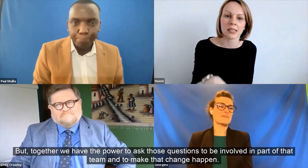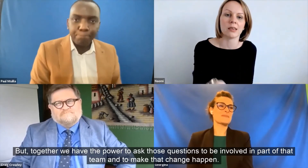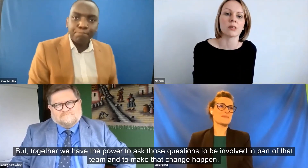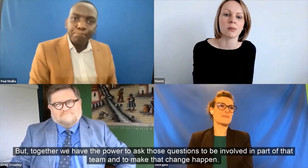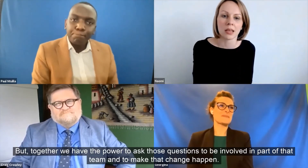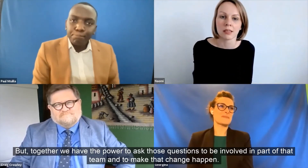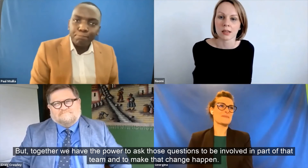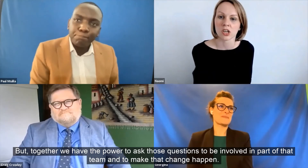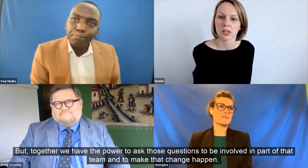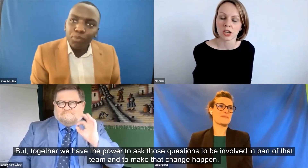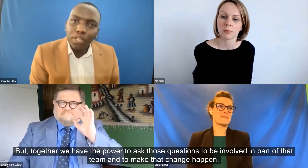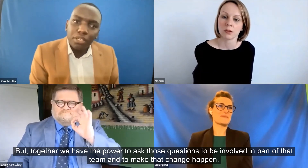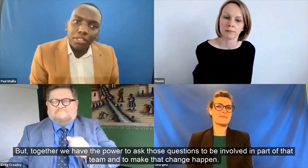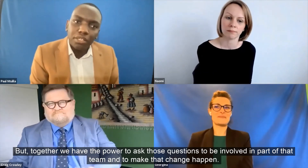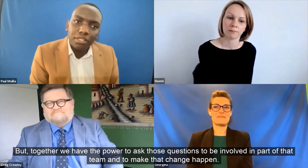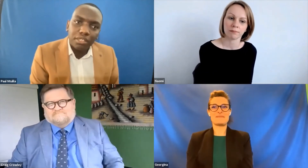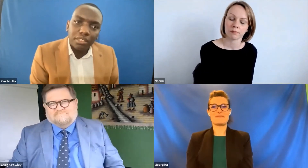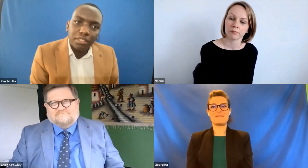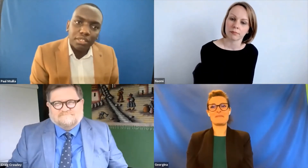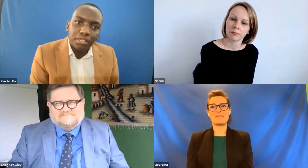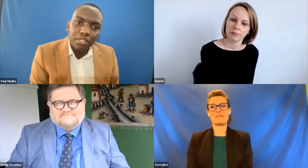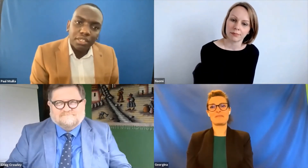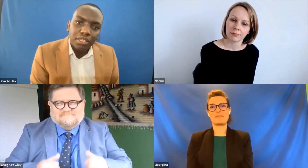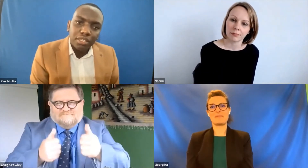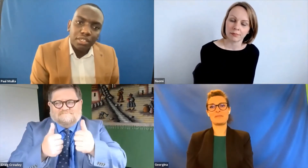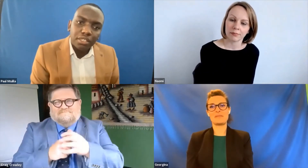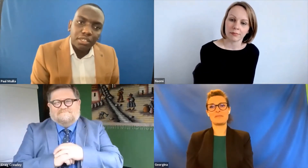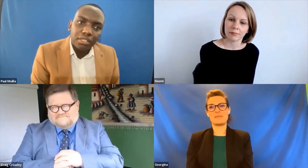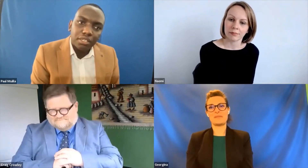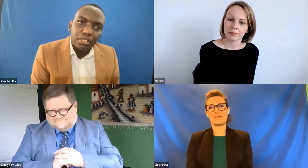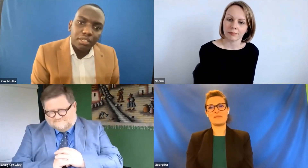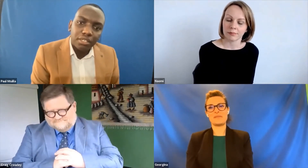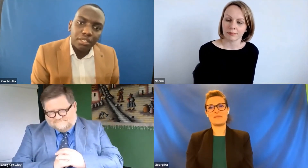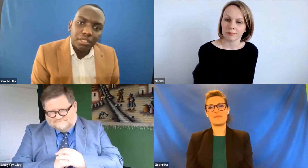that team, and to make that change happen.